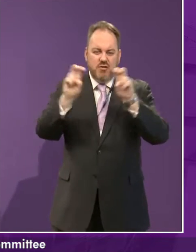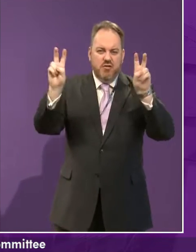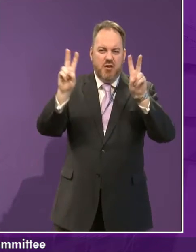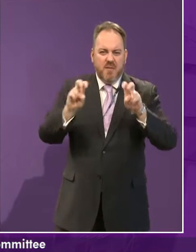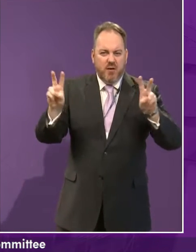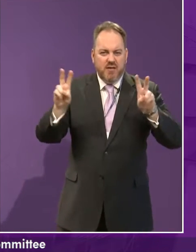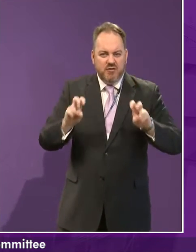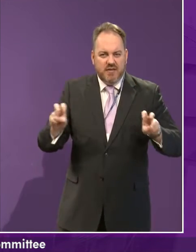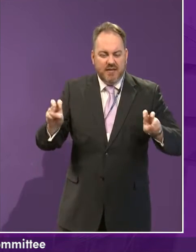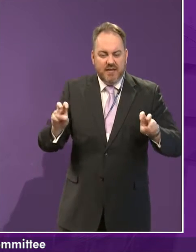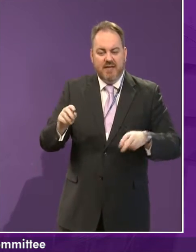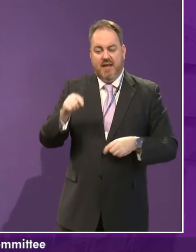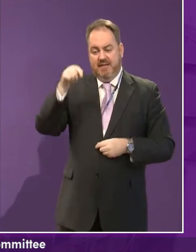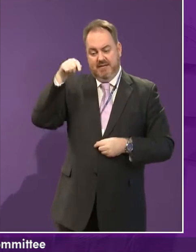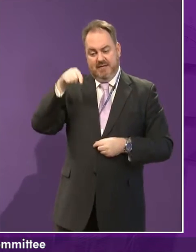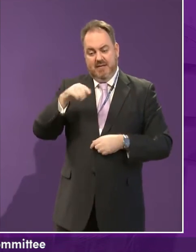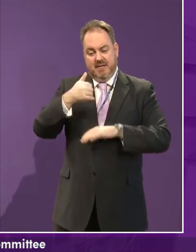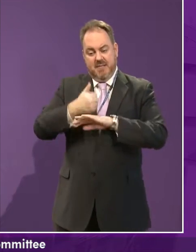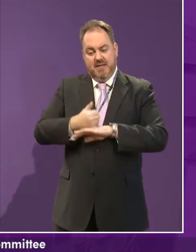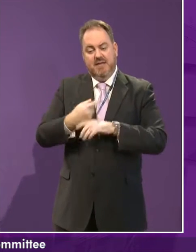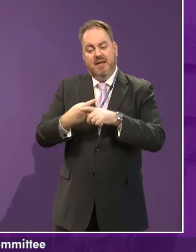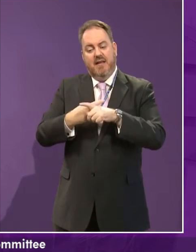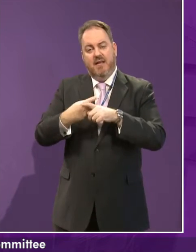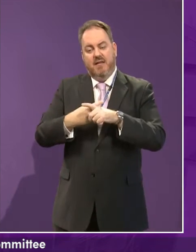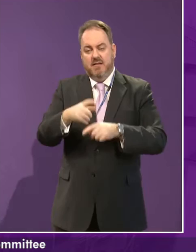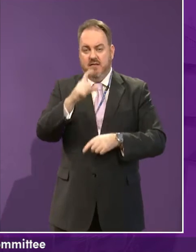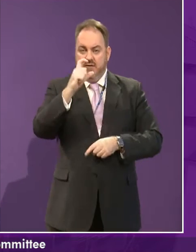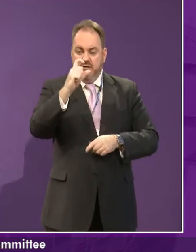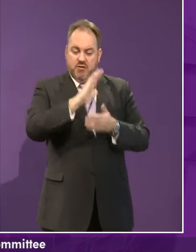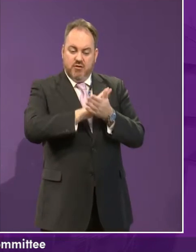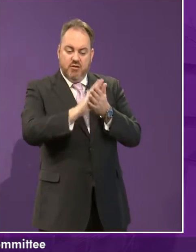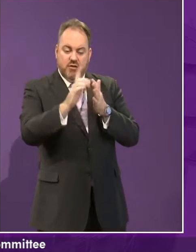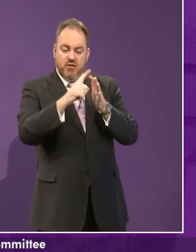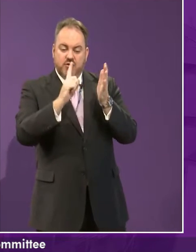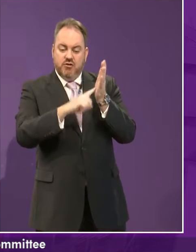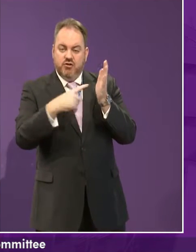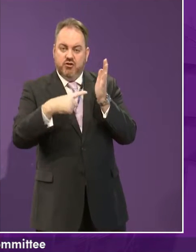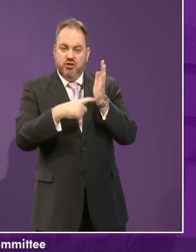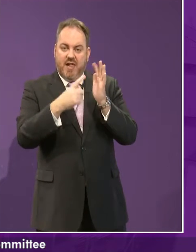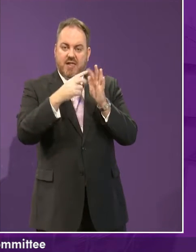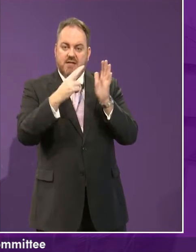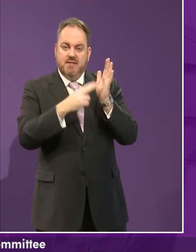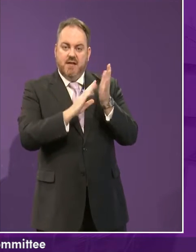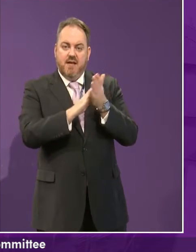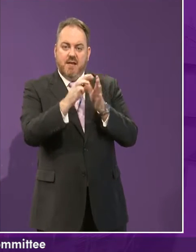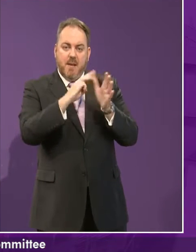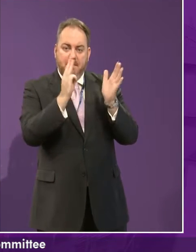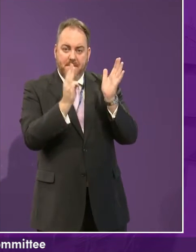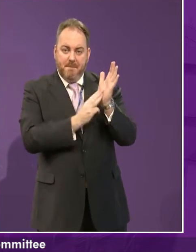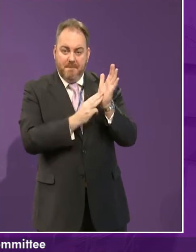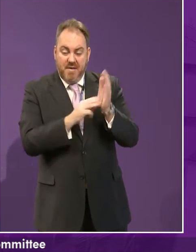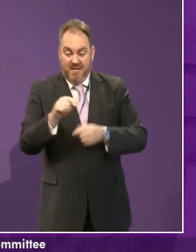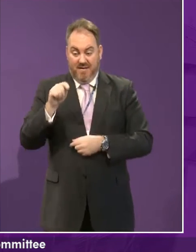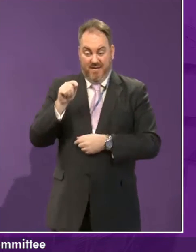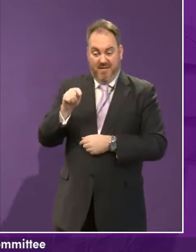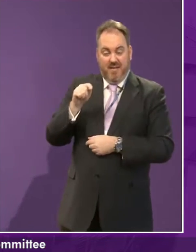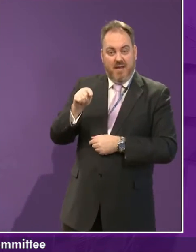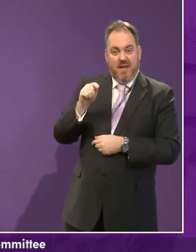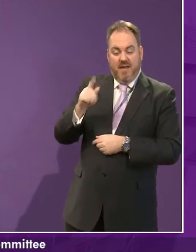at Cheltenham, where UCAS are based, they bring in testers and users, and they monitor